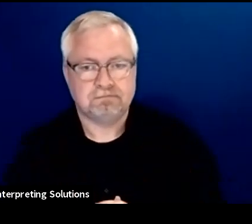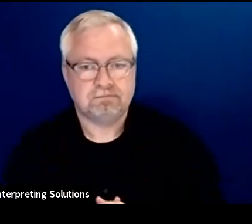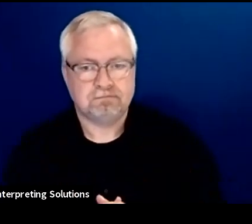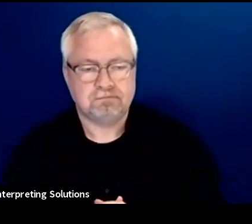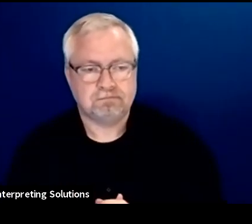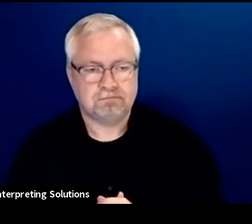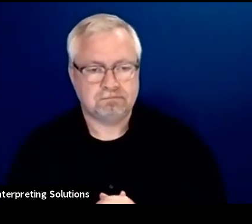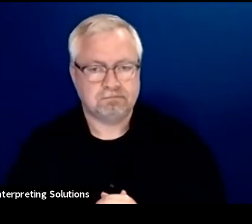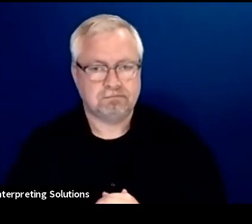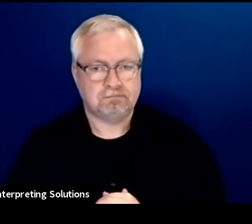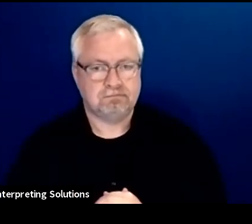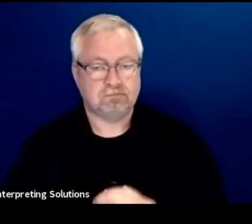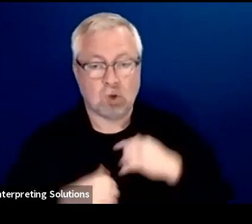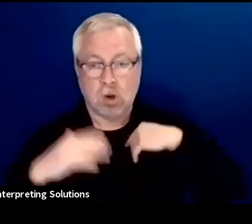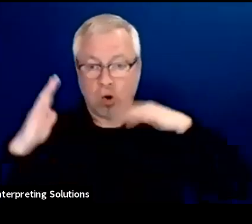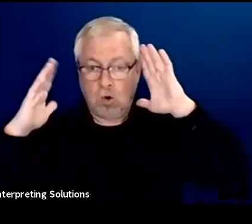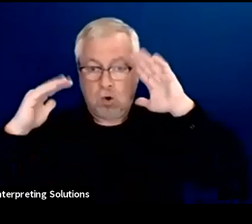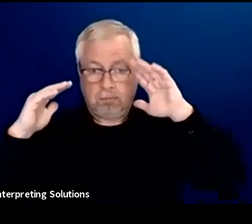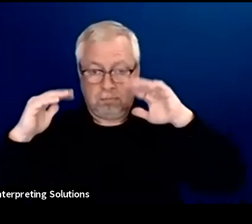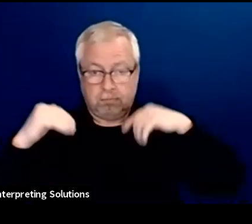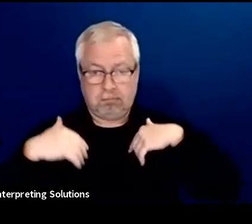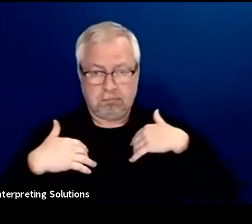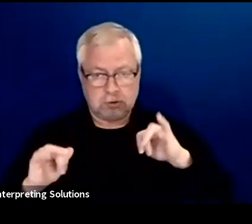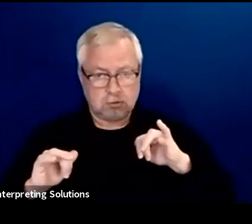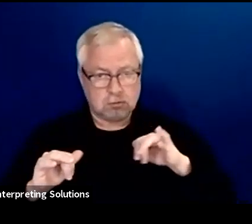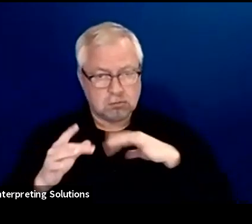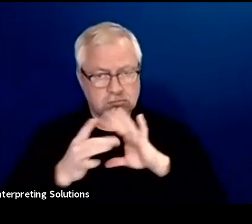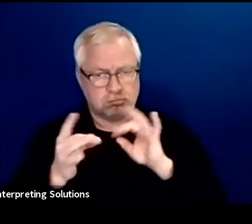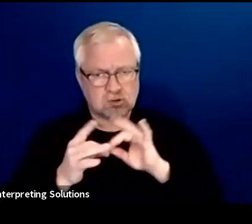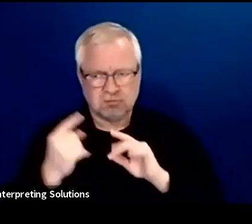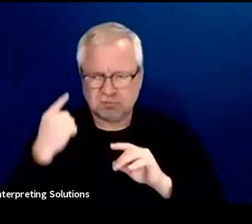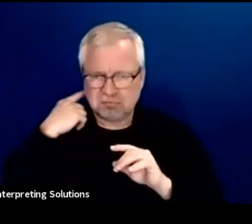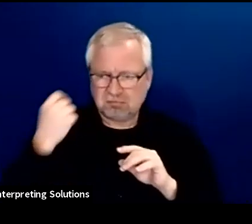I hope I'm still speaking to you. That was interesting.